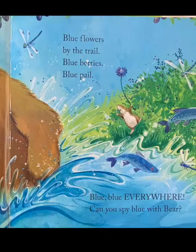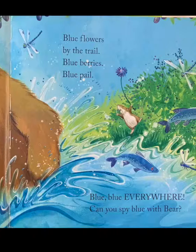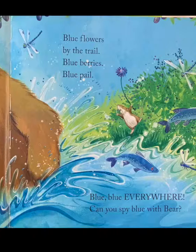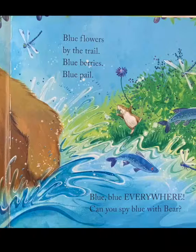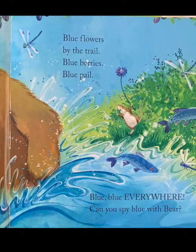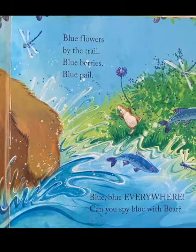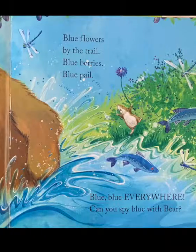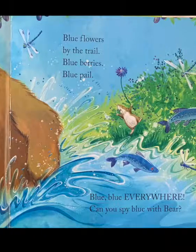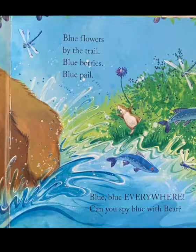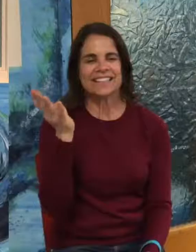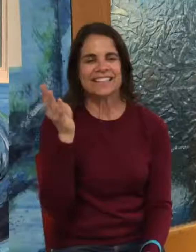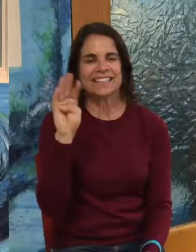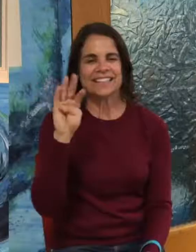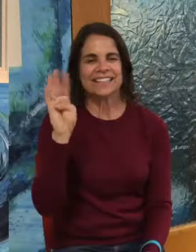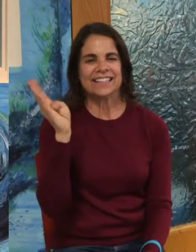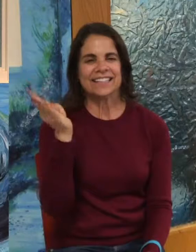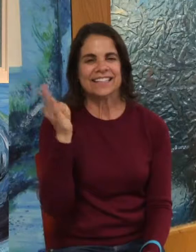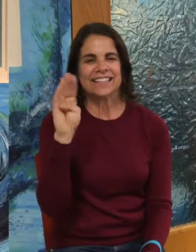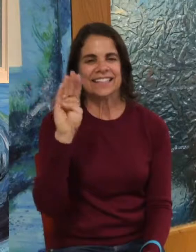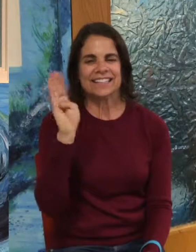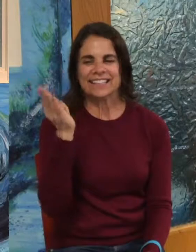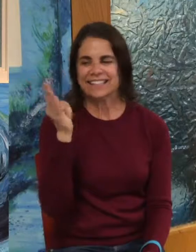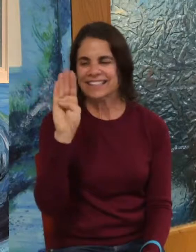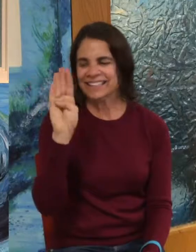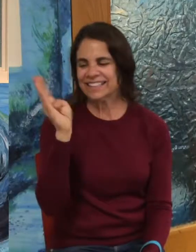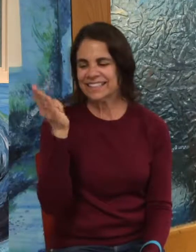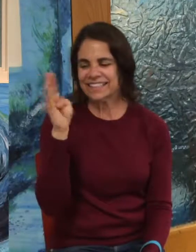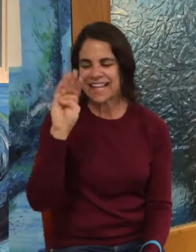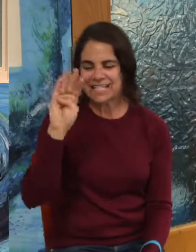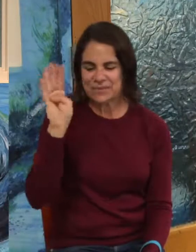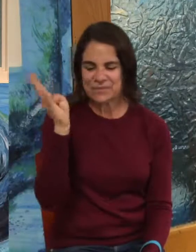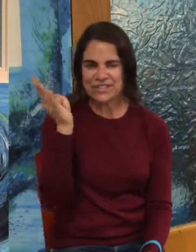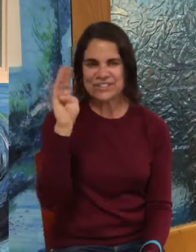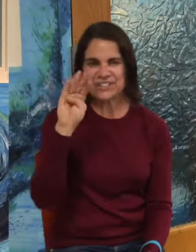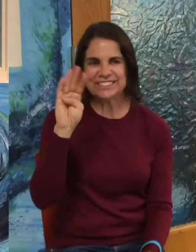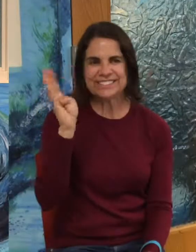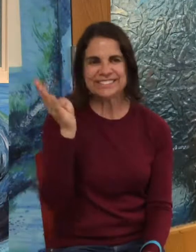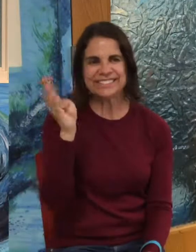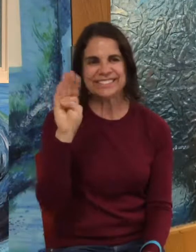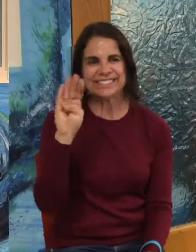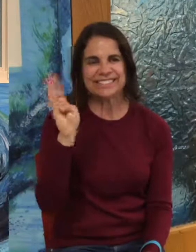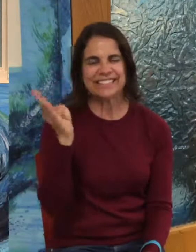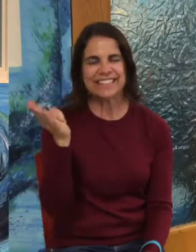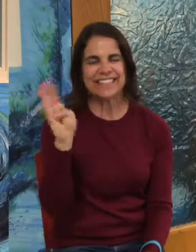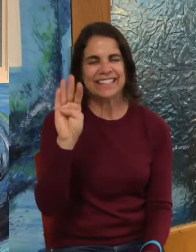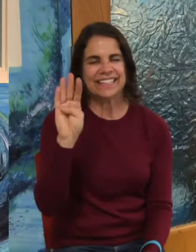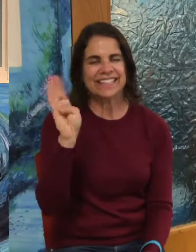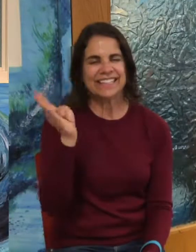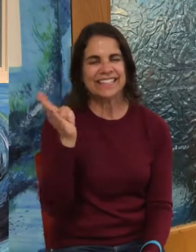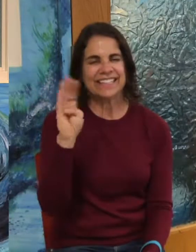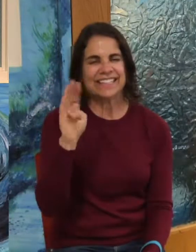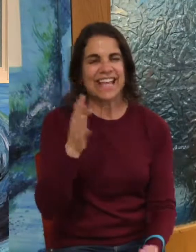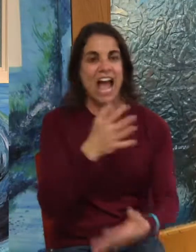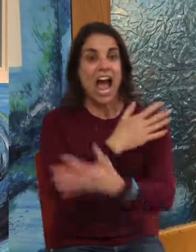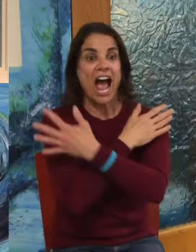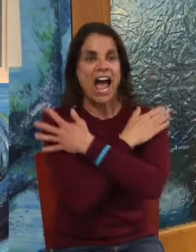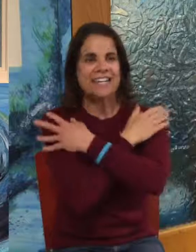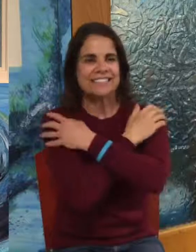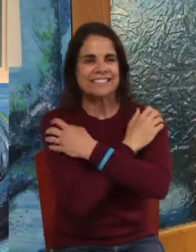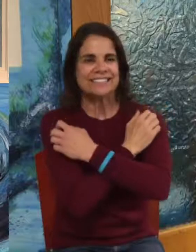pail. Blue, blue everywhere. Can you spy blue with